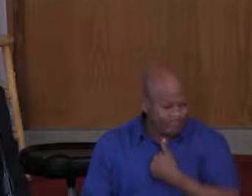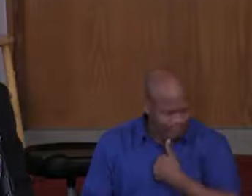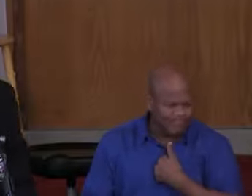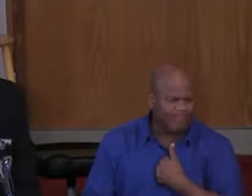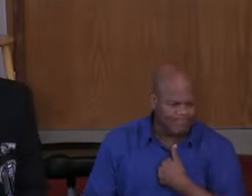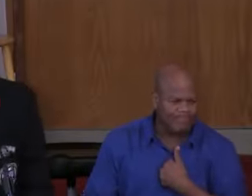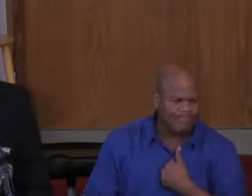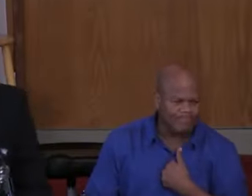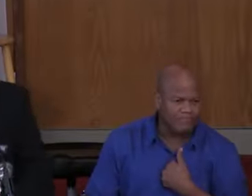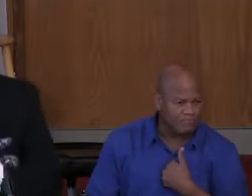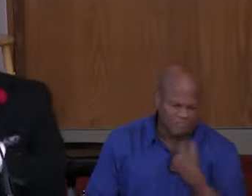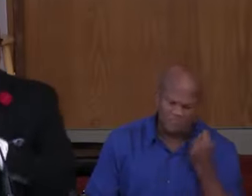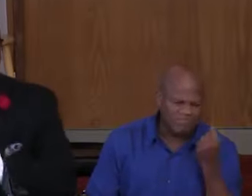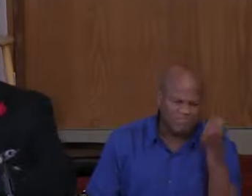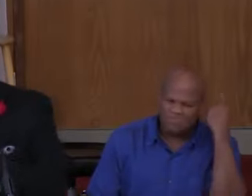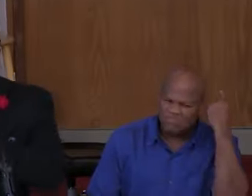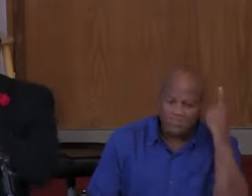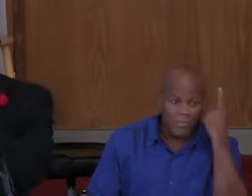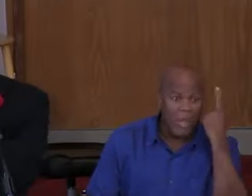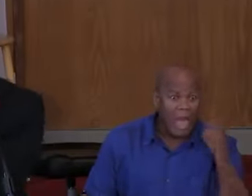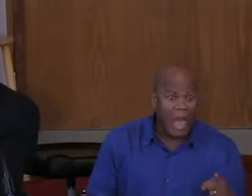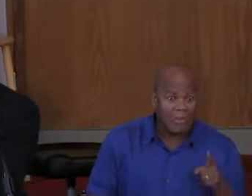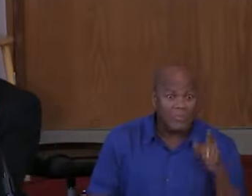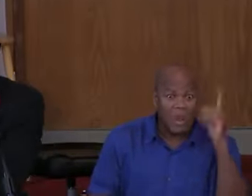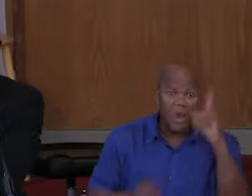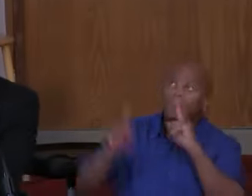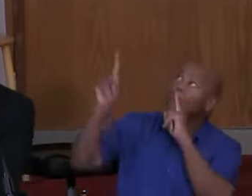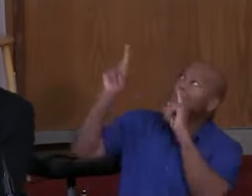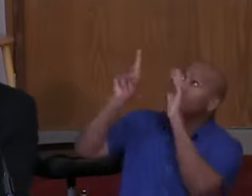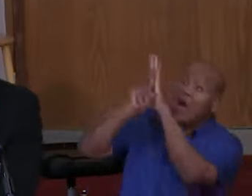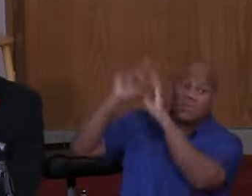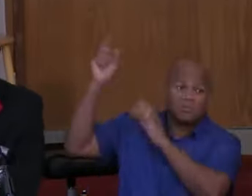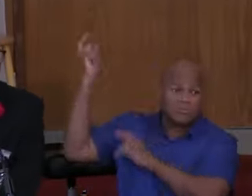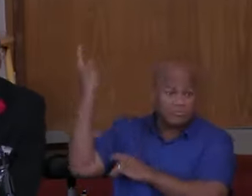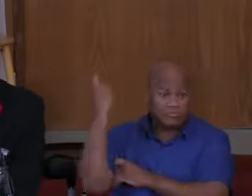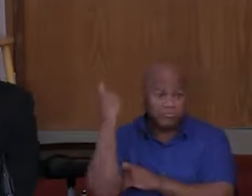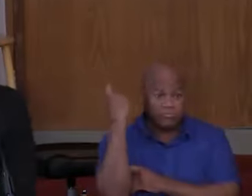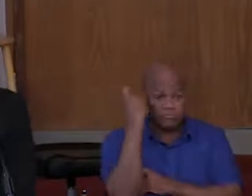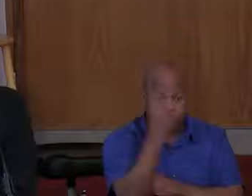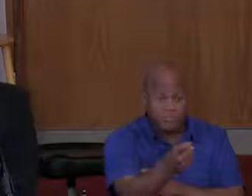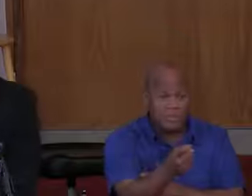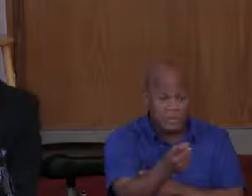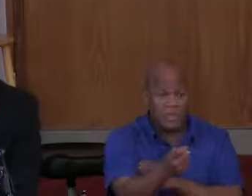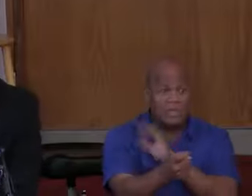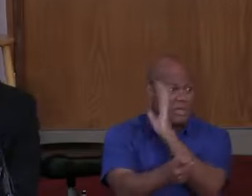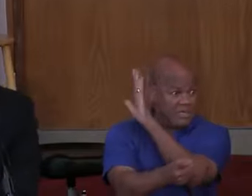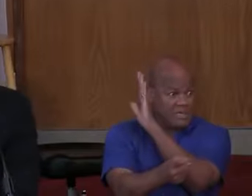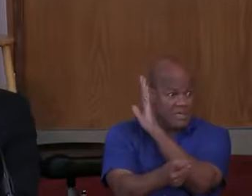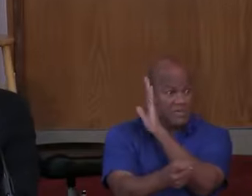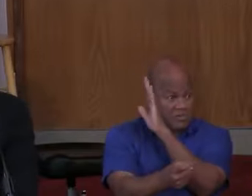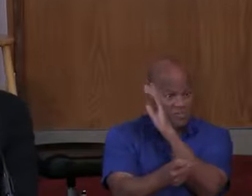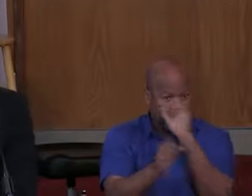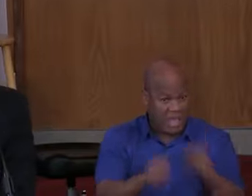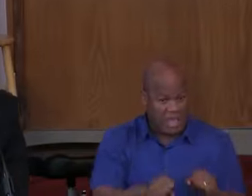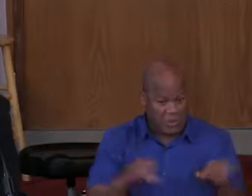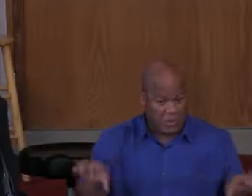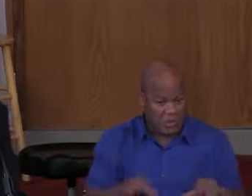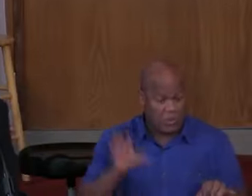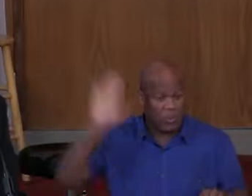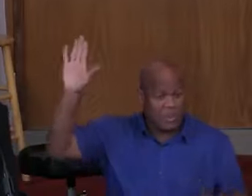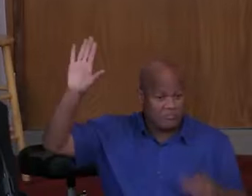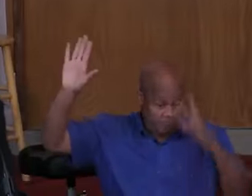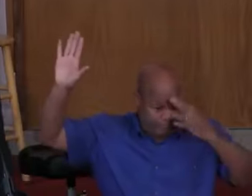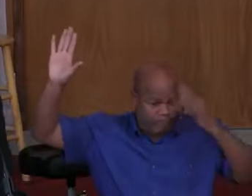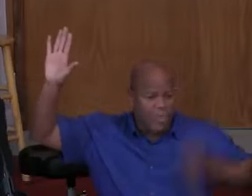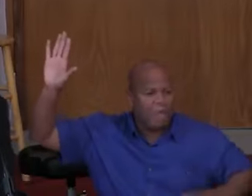ourselves. You don't hear me. When God makes a promise to us, he's going to do what only he can do. The